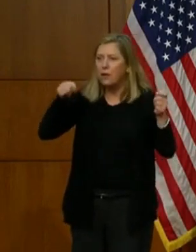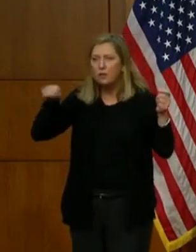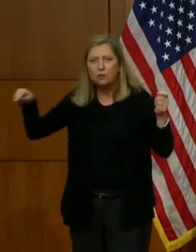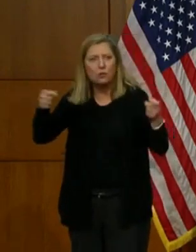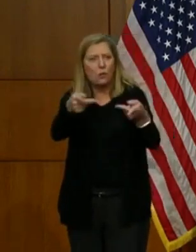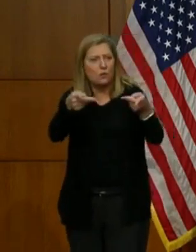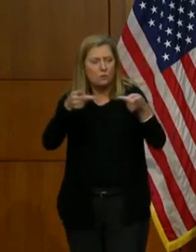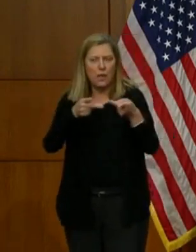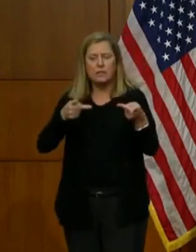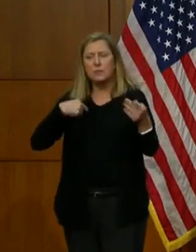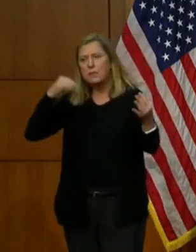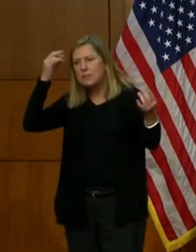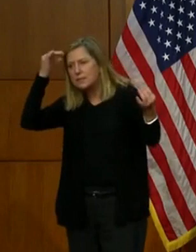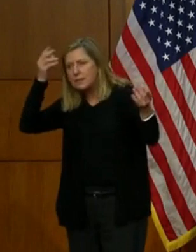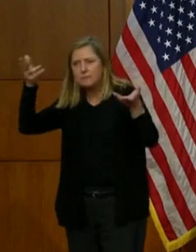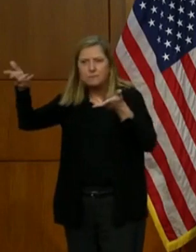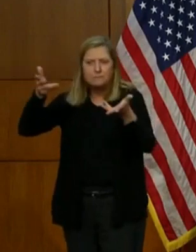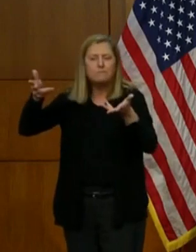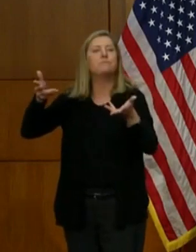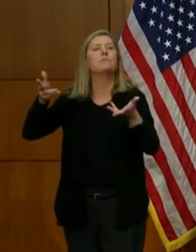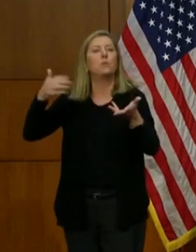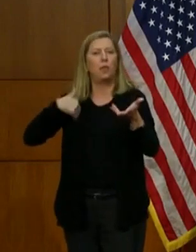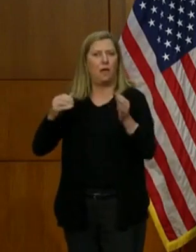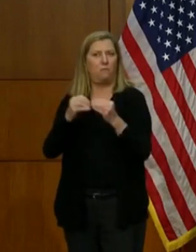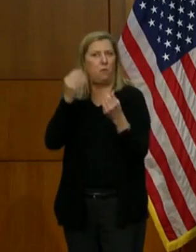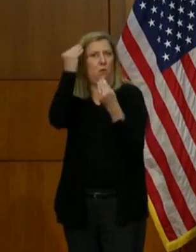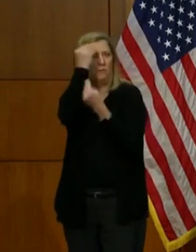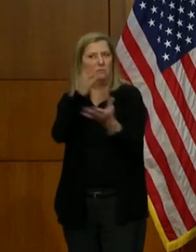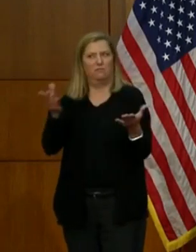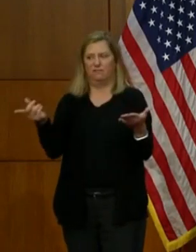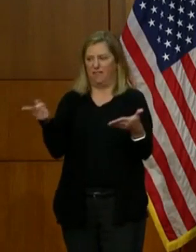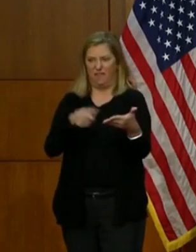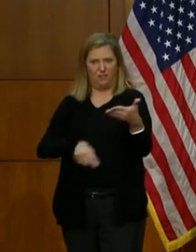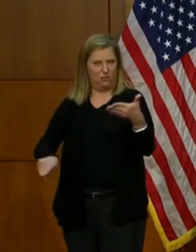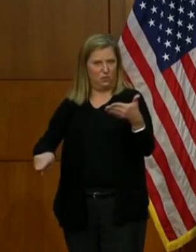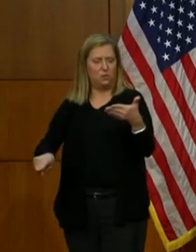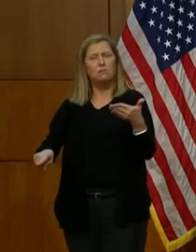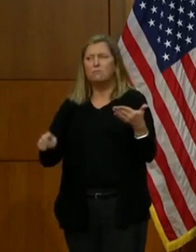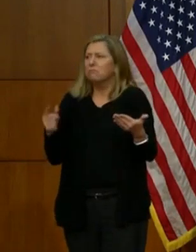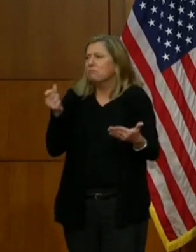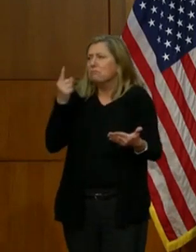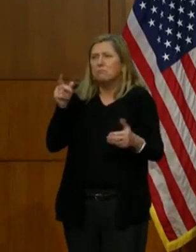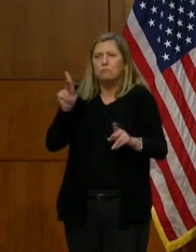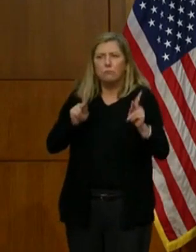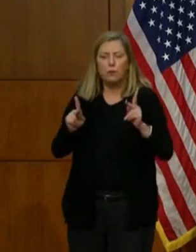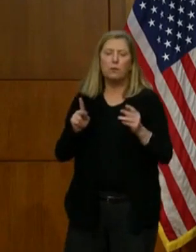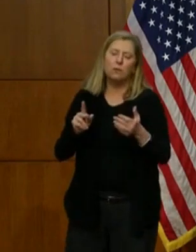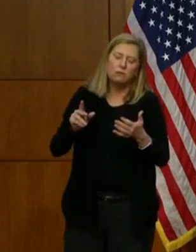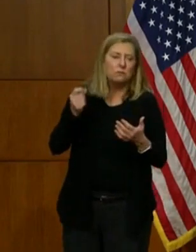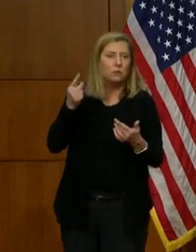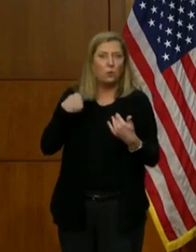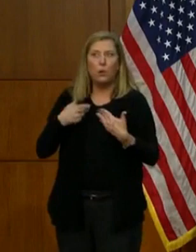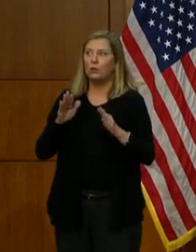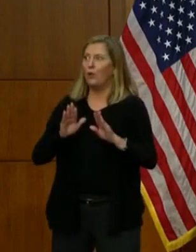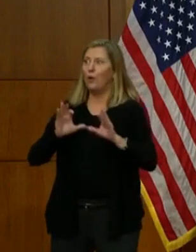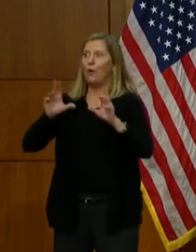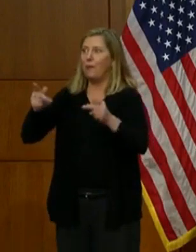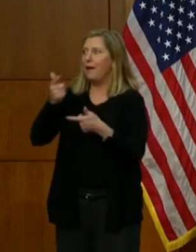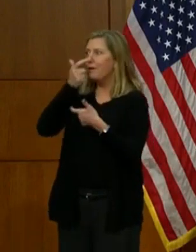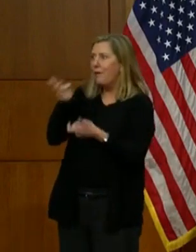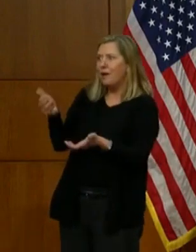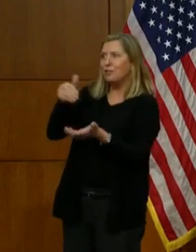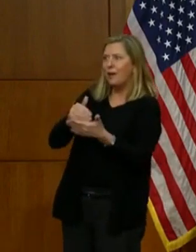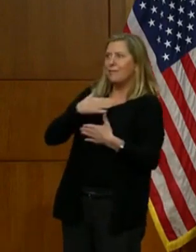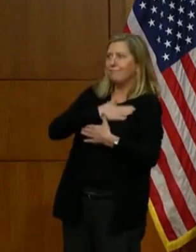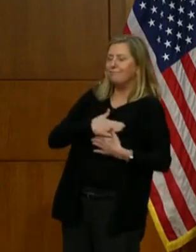sharing our ideas, and so we'll have further announcements hopefully next week on that, because people, one, we want to get back into those venues. We want to